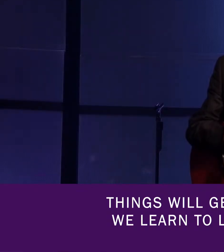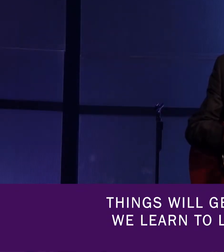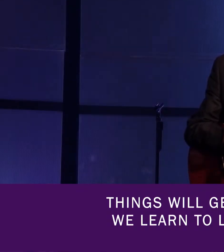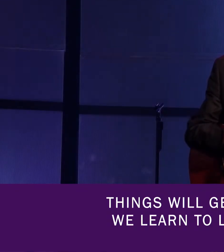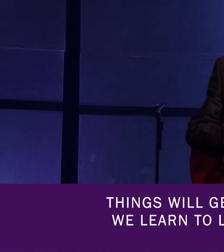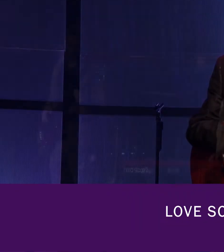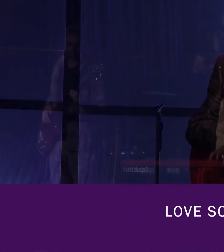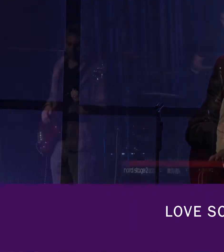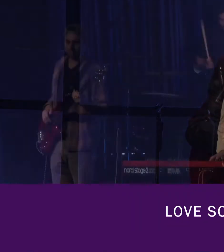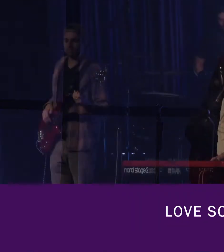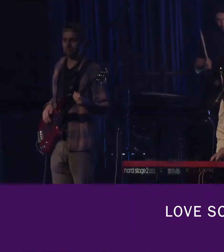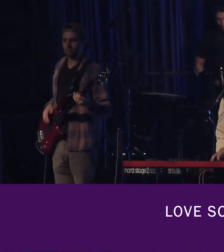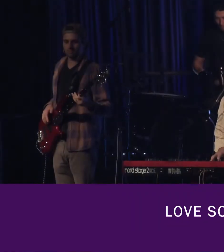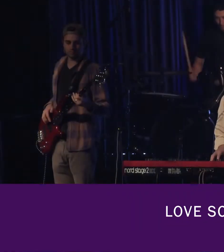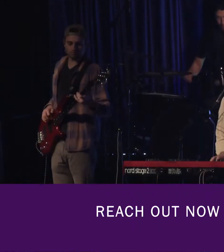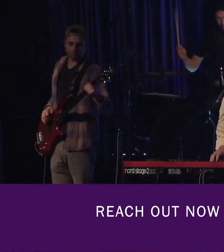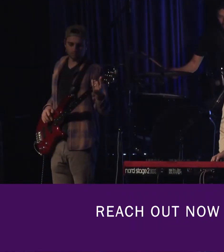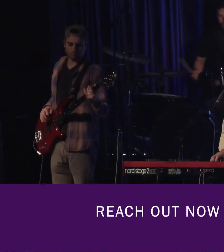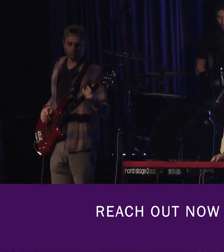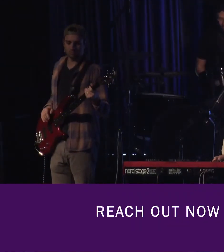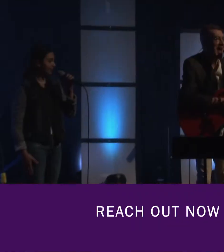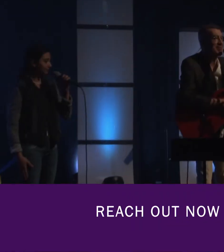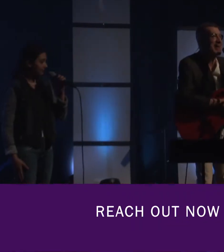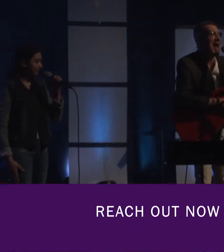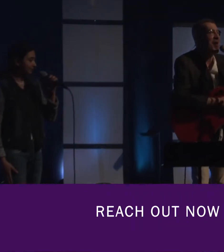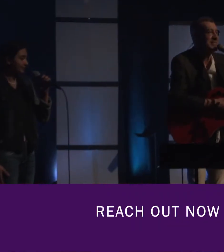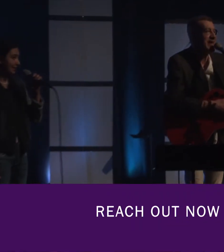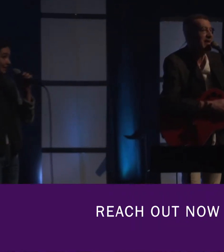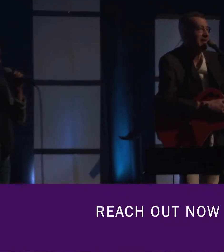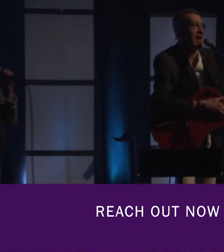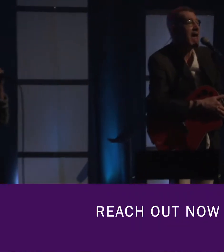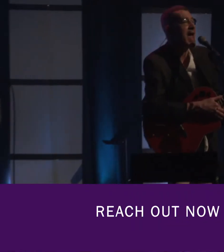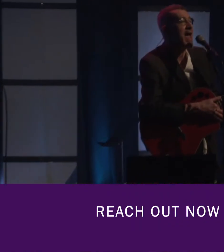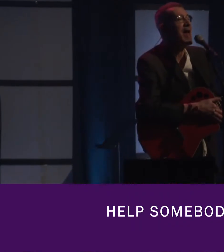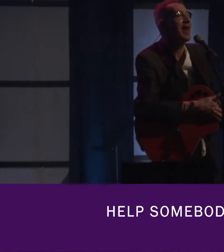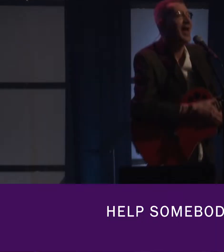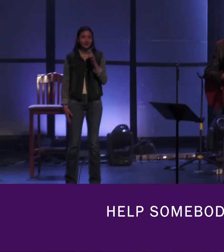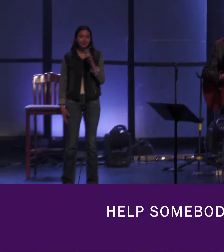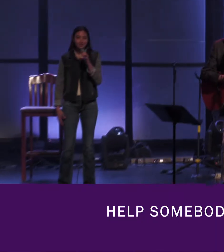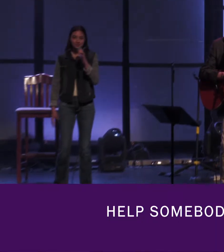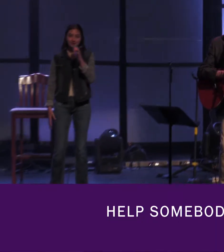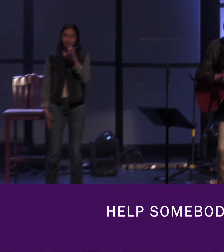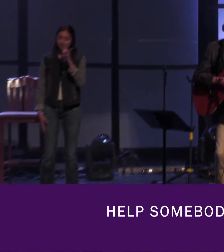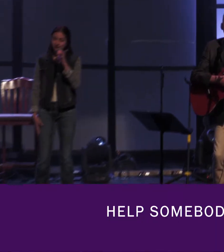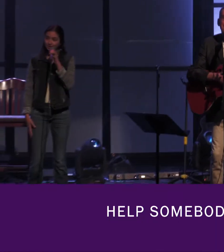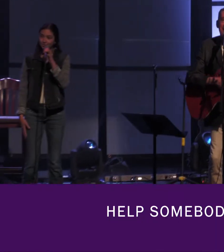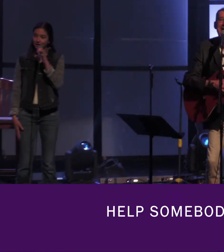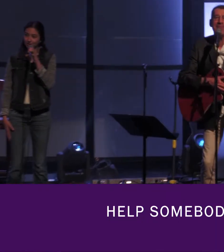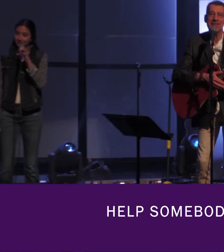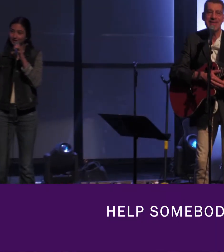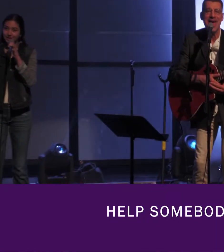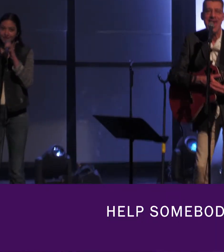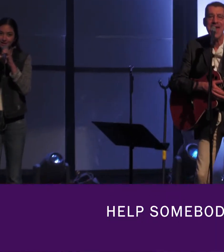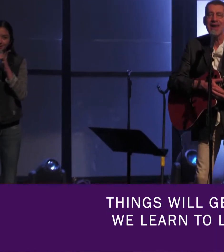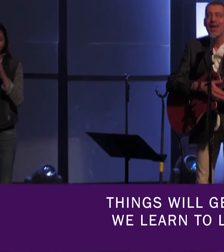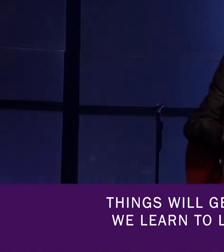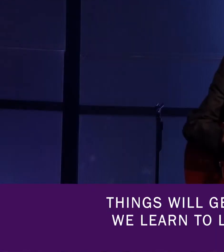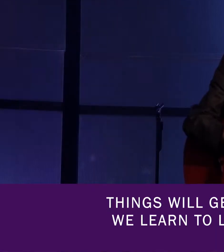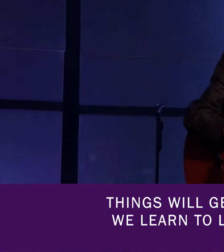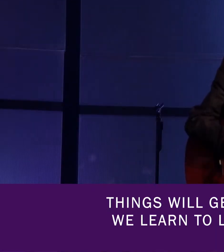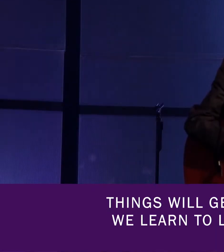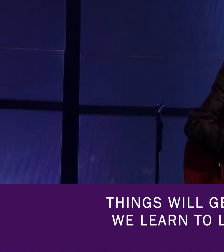love somebody, love somebody. Reach out now and take a hand, help somebody while we